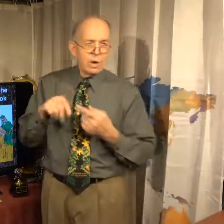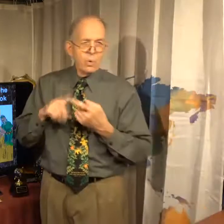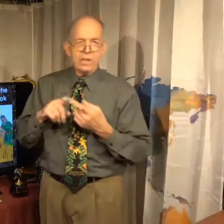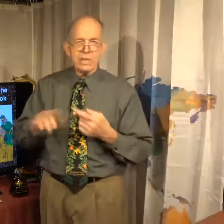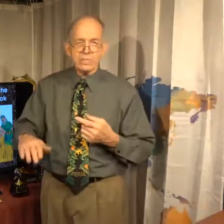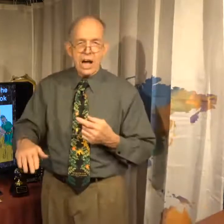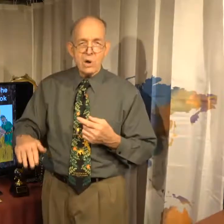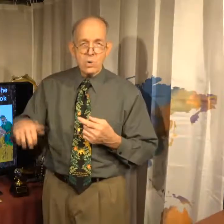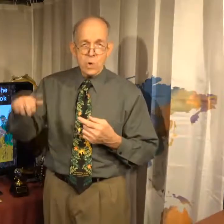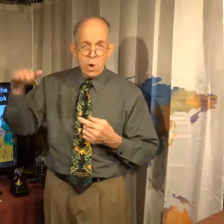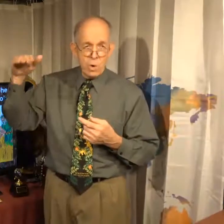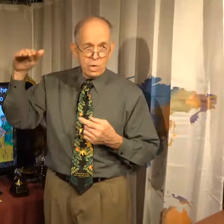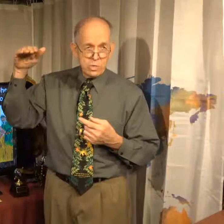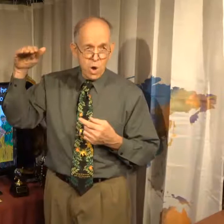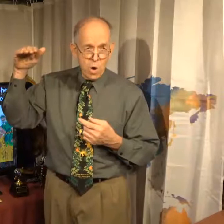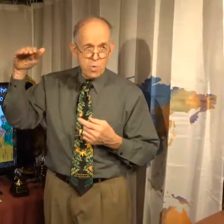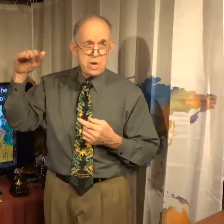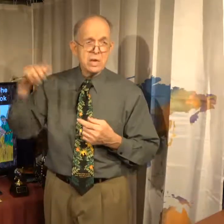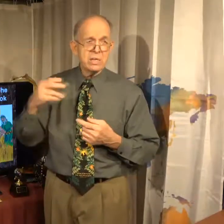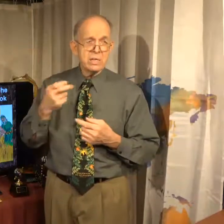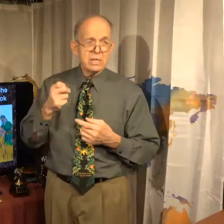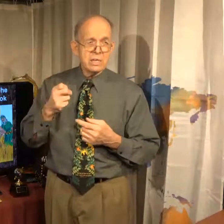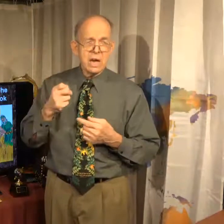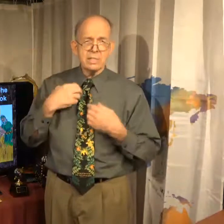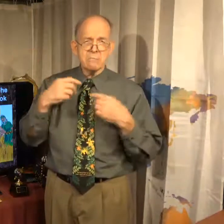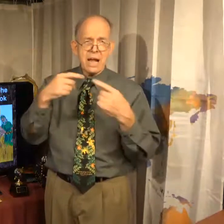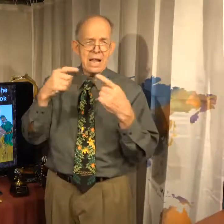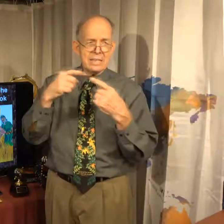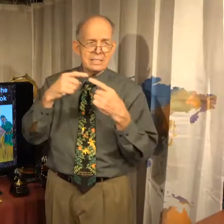When the child was wrong, he has pain,